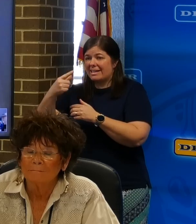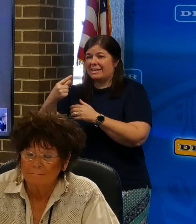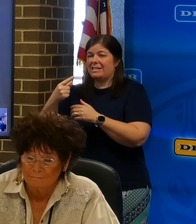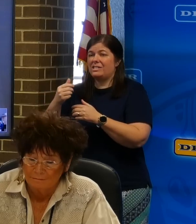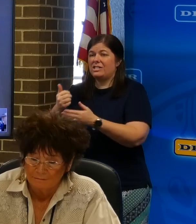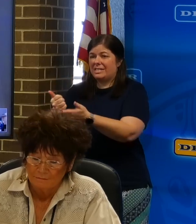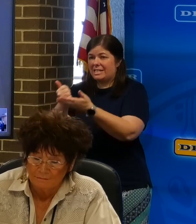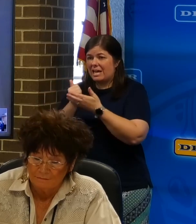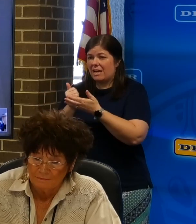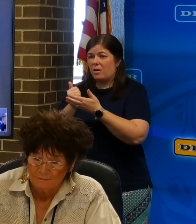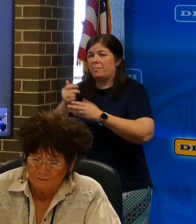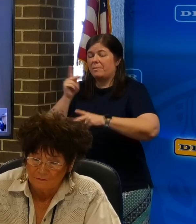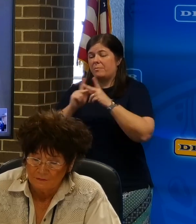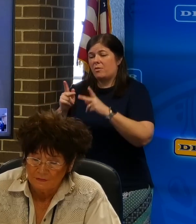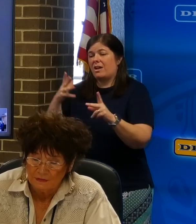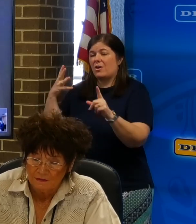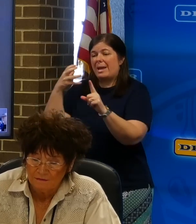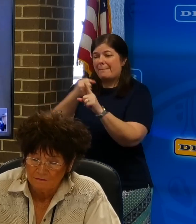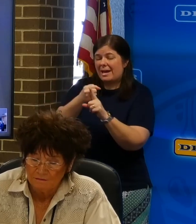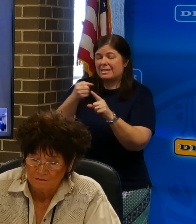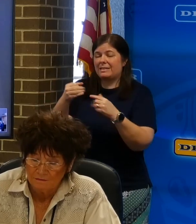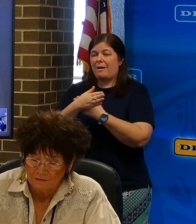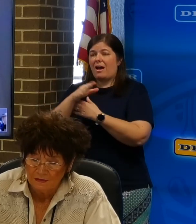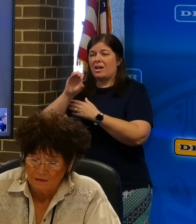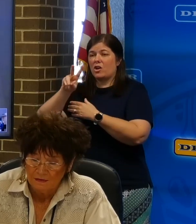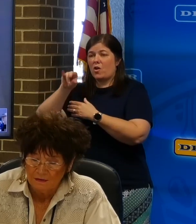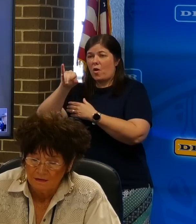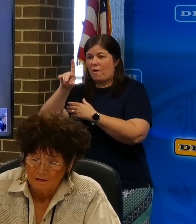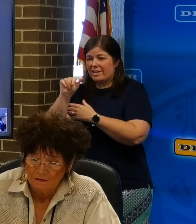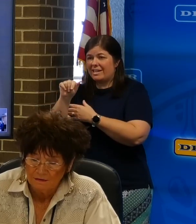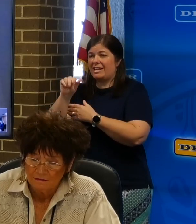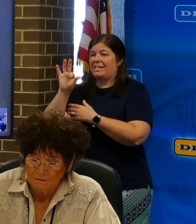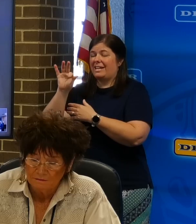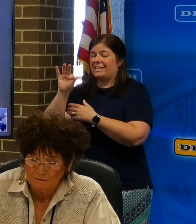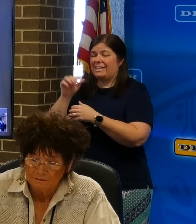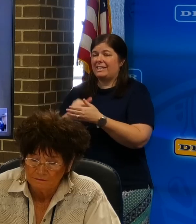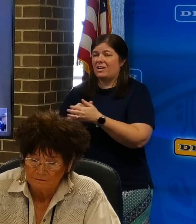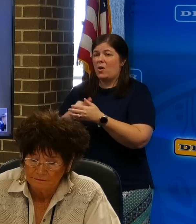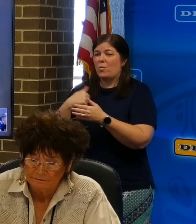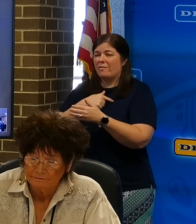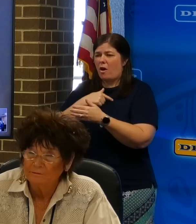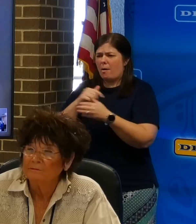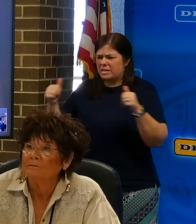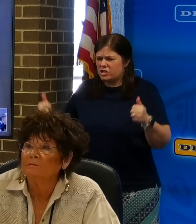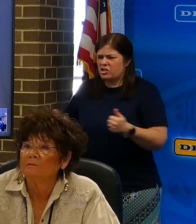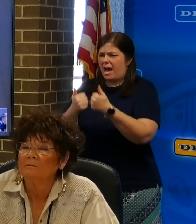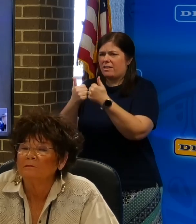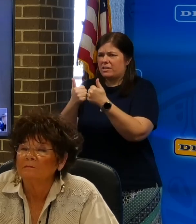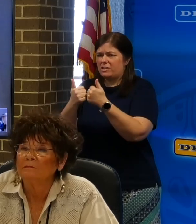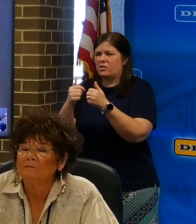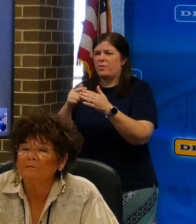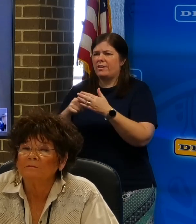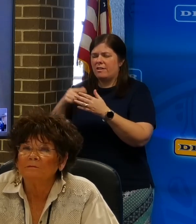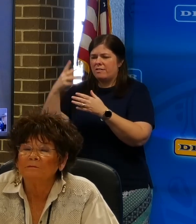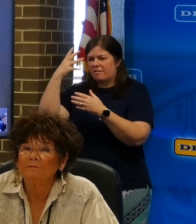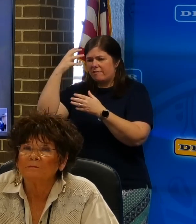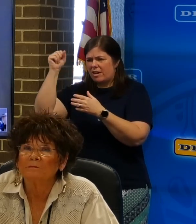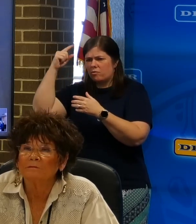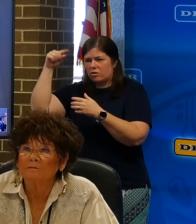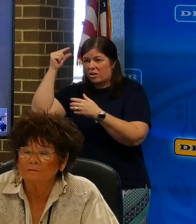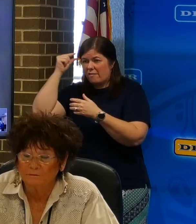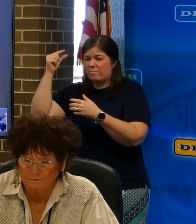by COVID-19. One of the areas all states have been challenged with is the fact that the federal government has been really